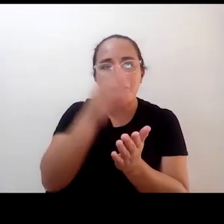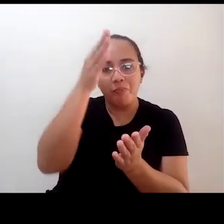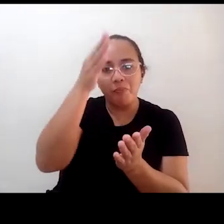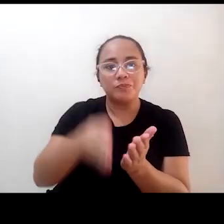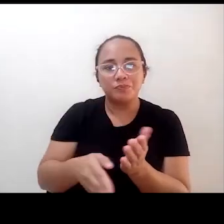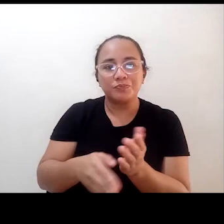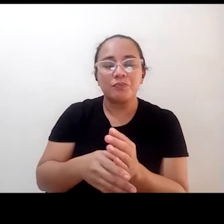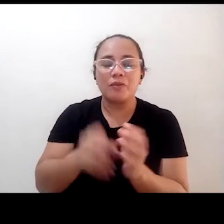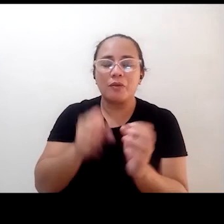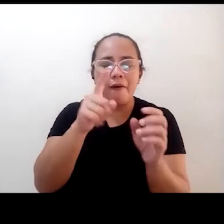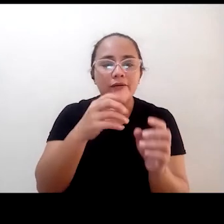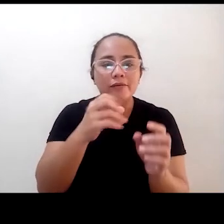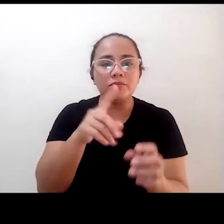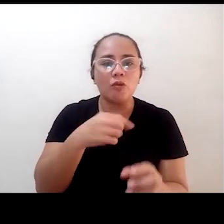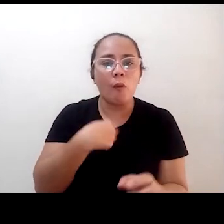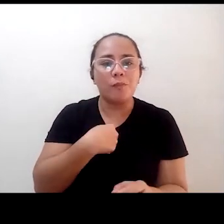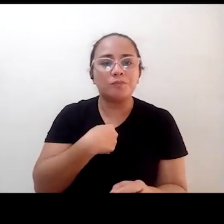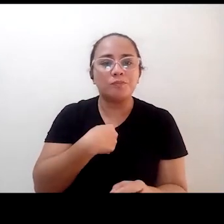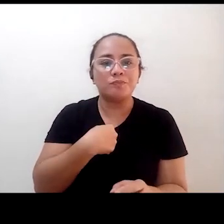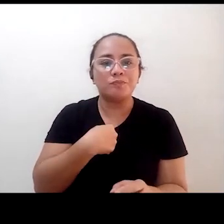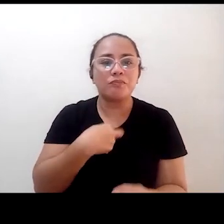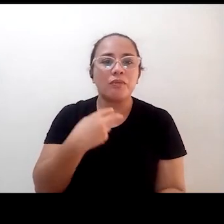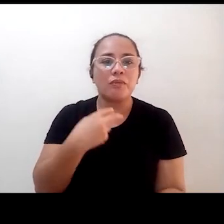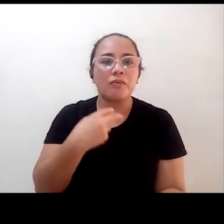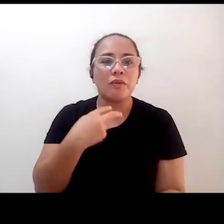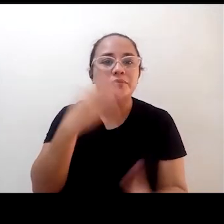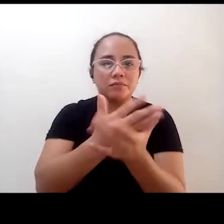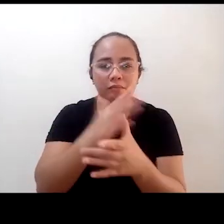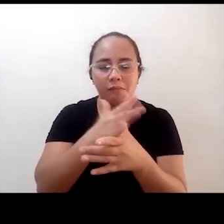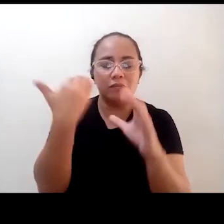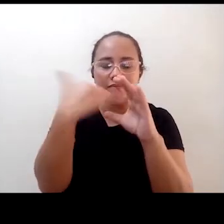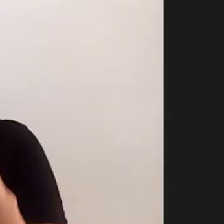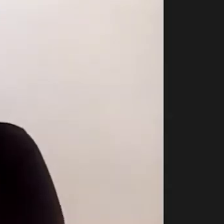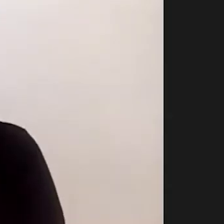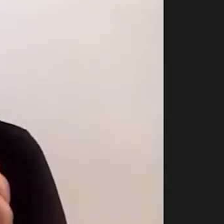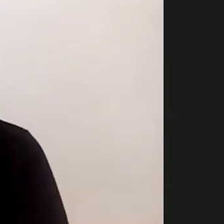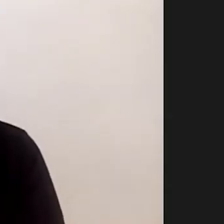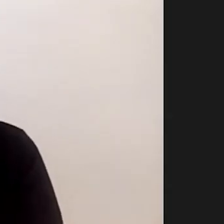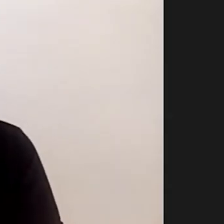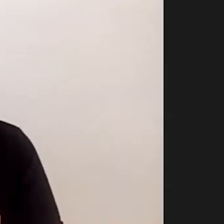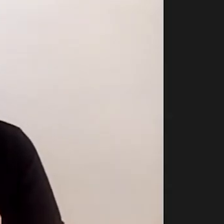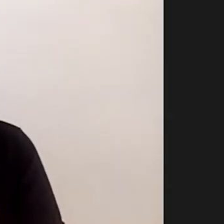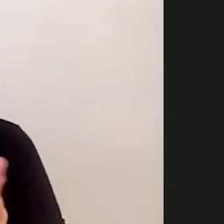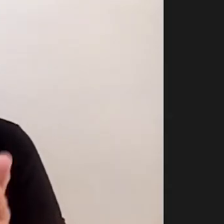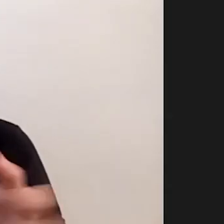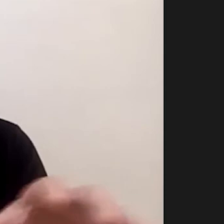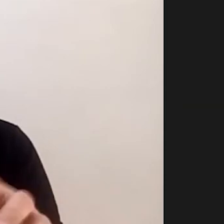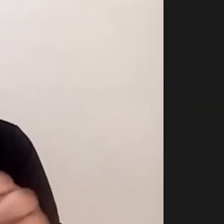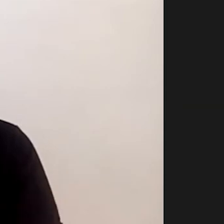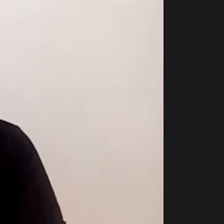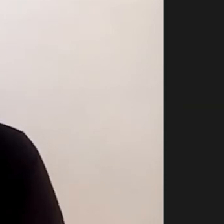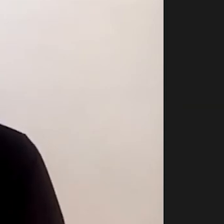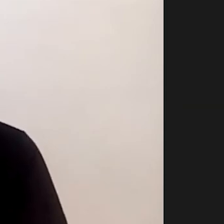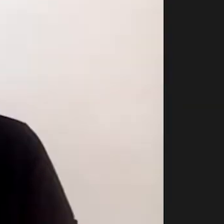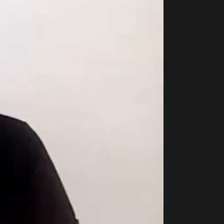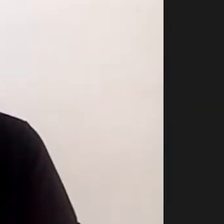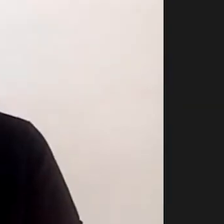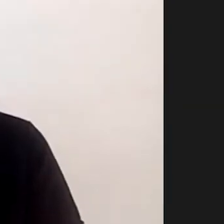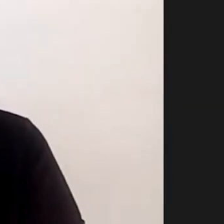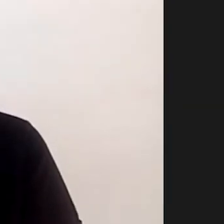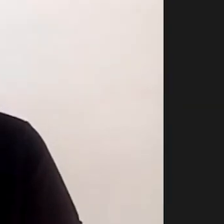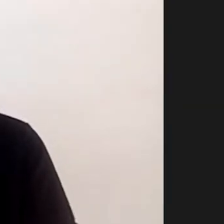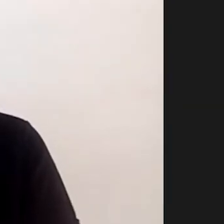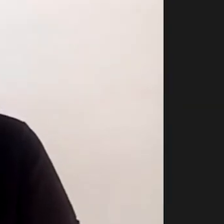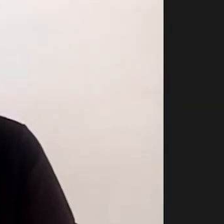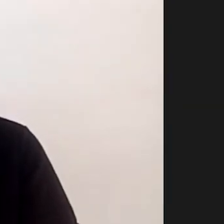So I'm just going to stop sharing now and send this to you and let you try to work with it. Sorry that I'm not more